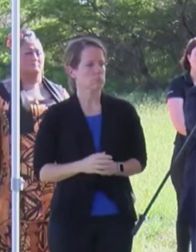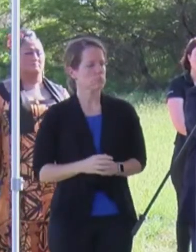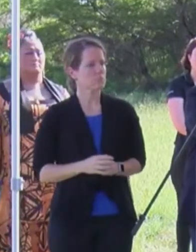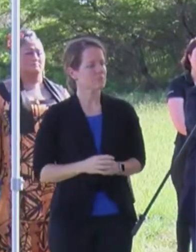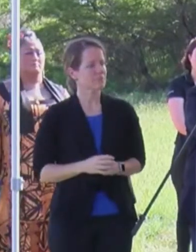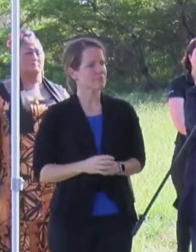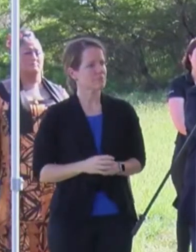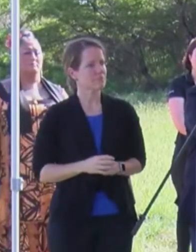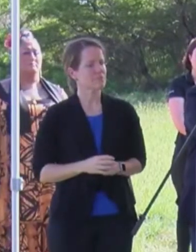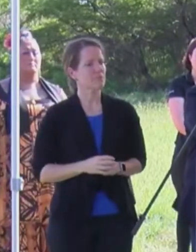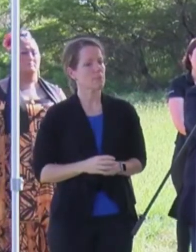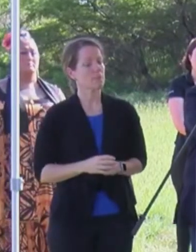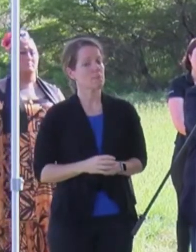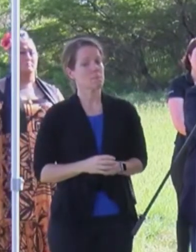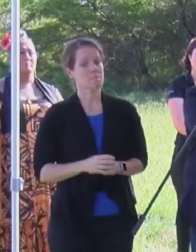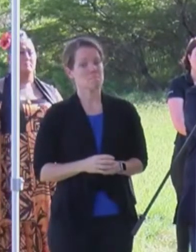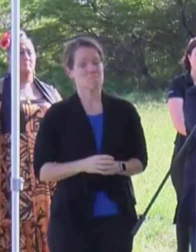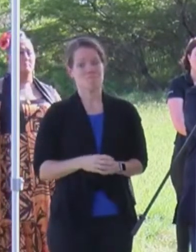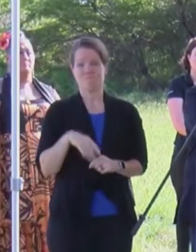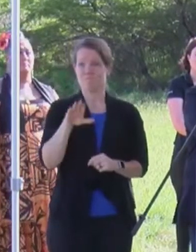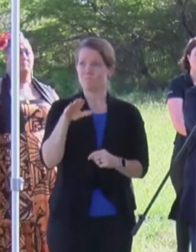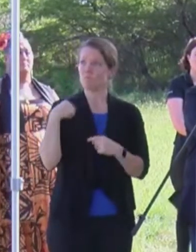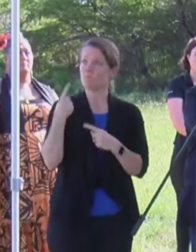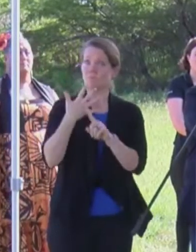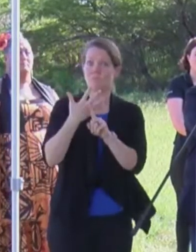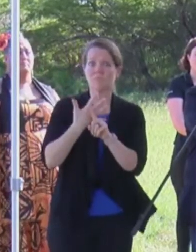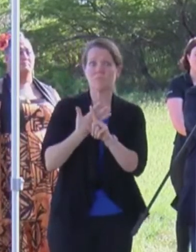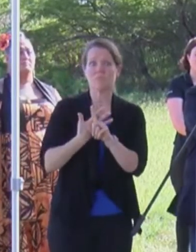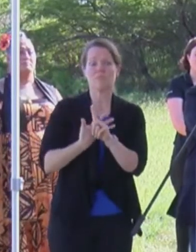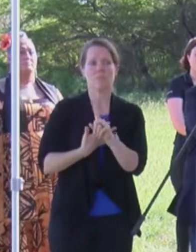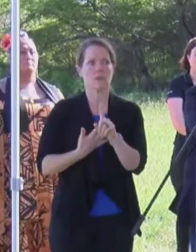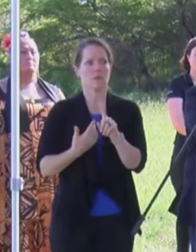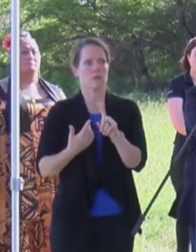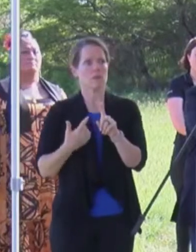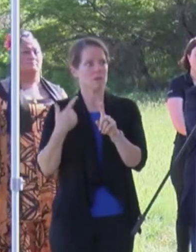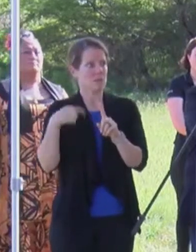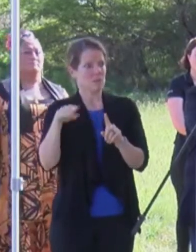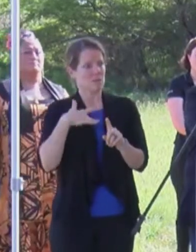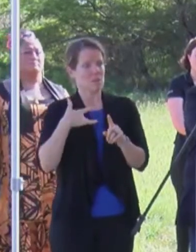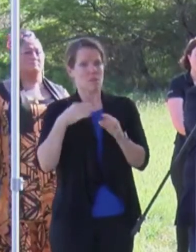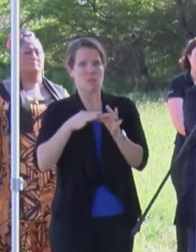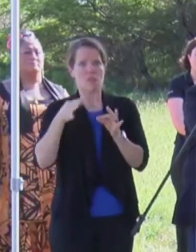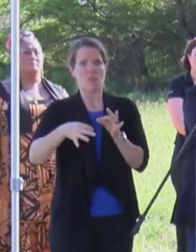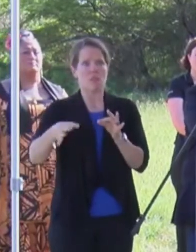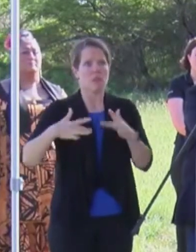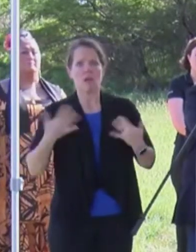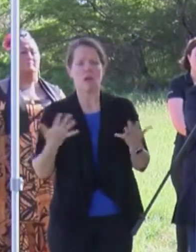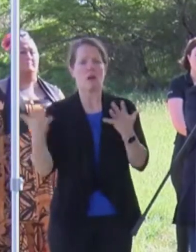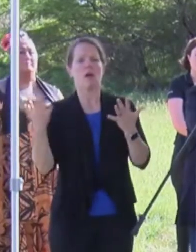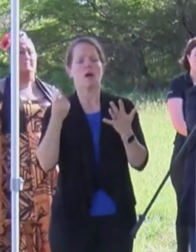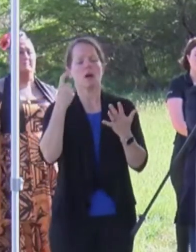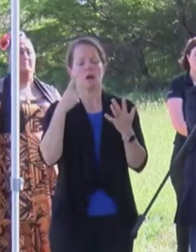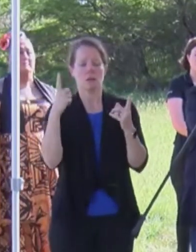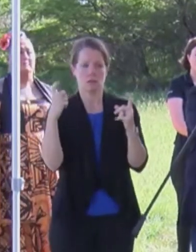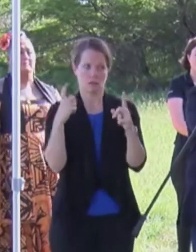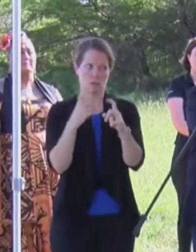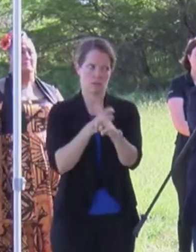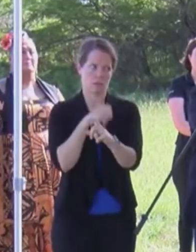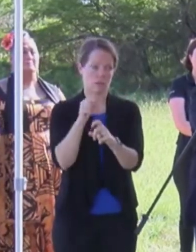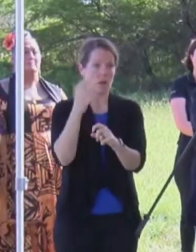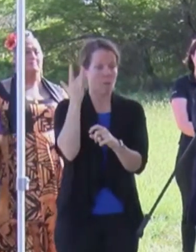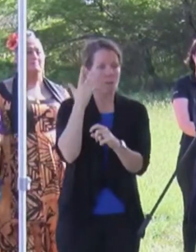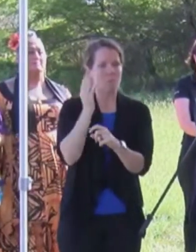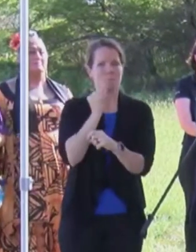heartfelt space, we would have loved to do this sooner rather than later. It's just a long, complex process to